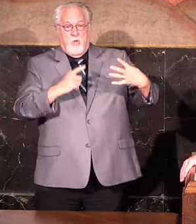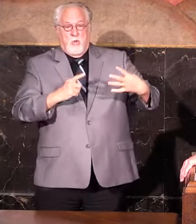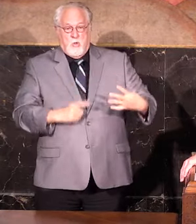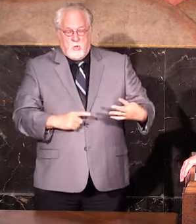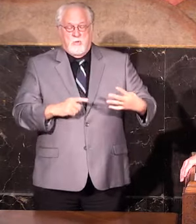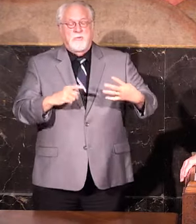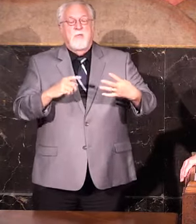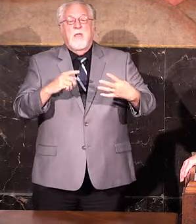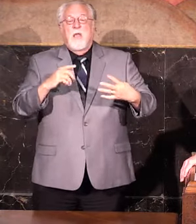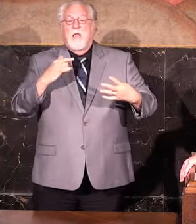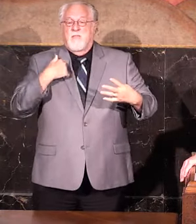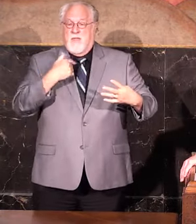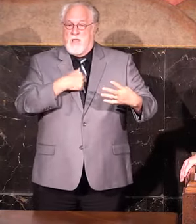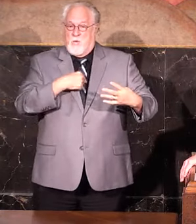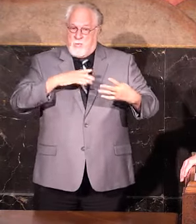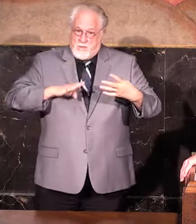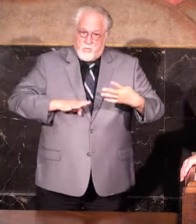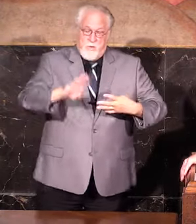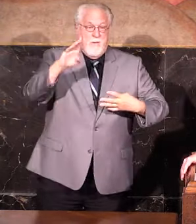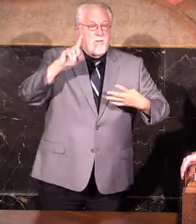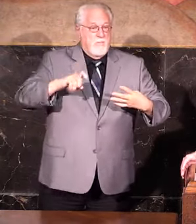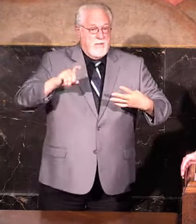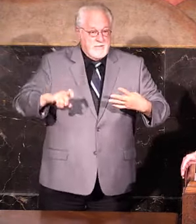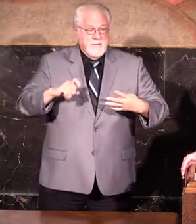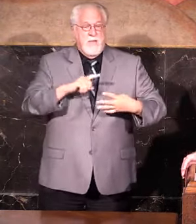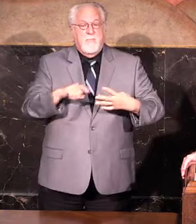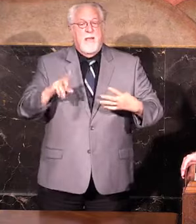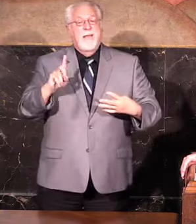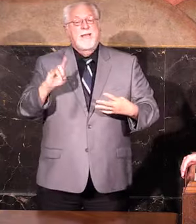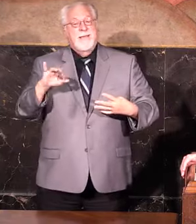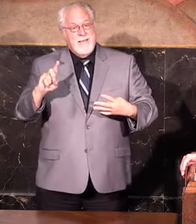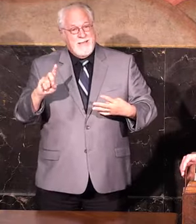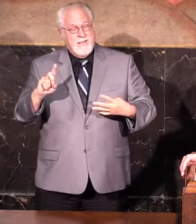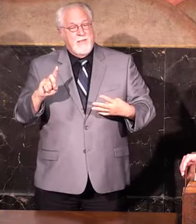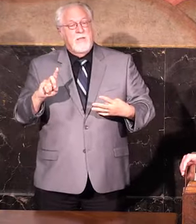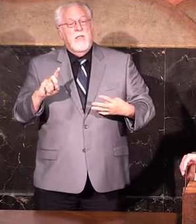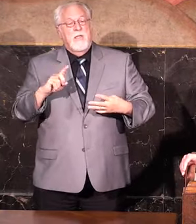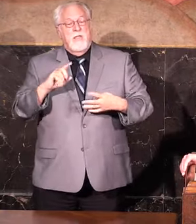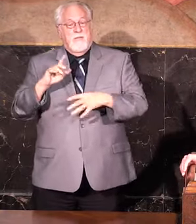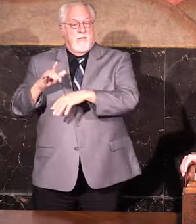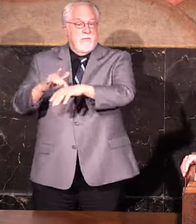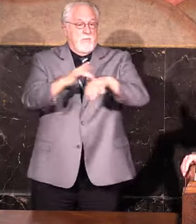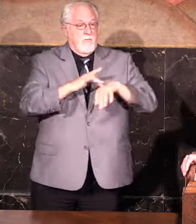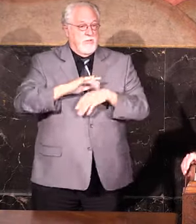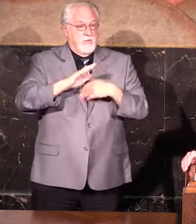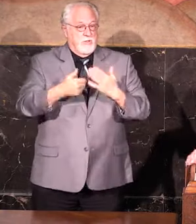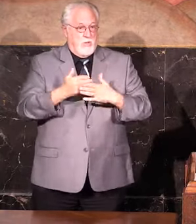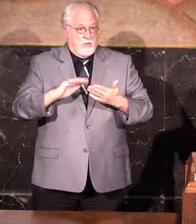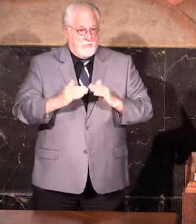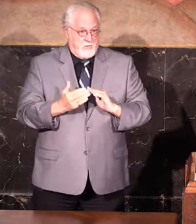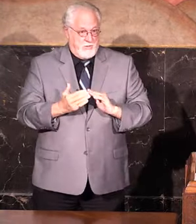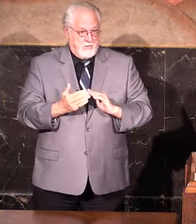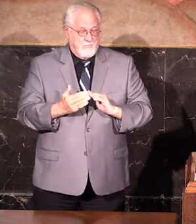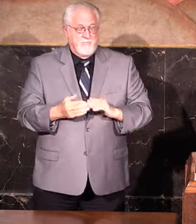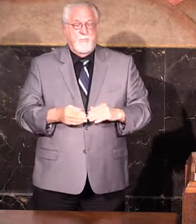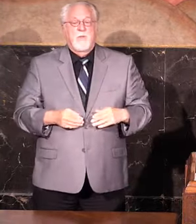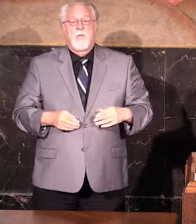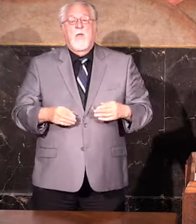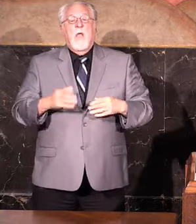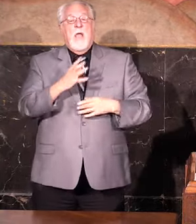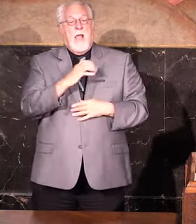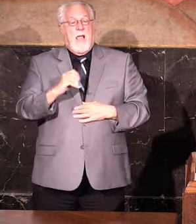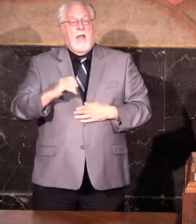not only that we've ramped up testing, but we have done so in a way that reaches all communities. And